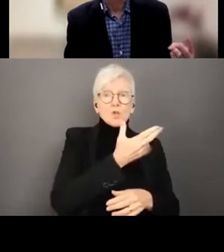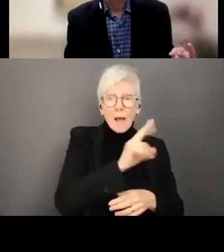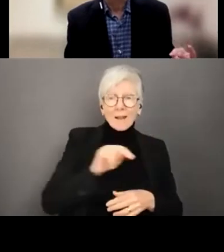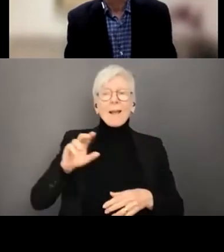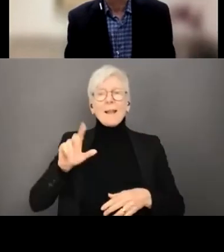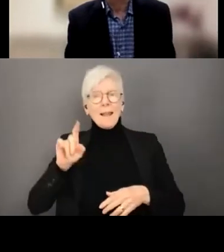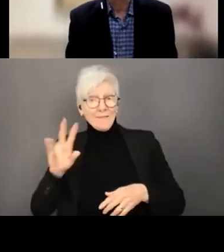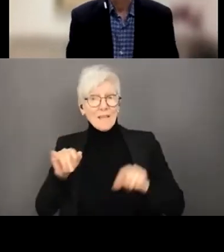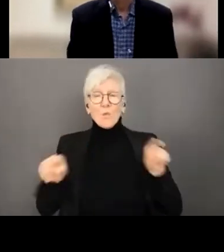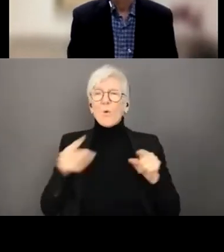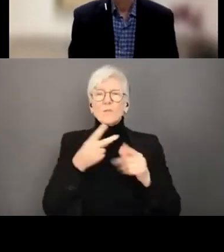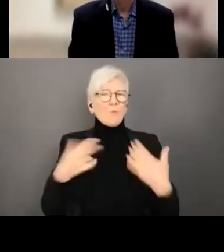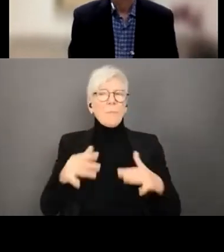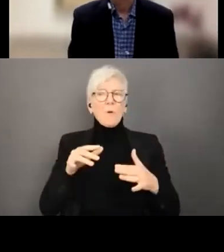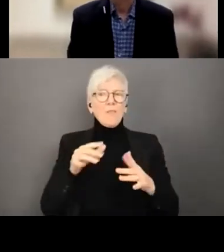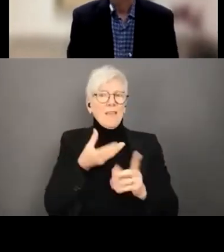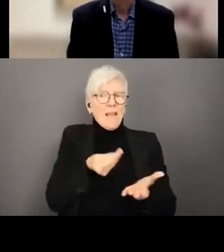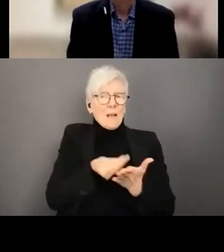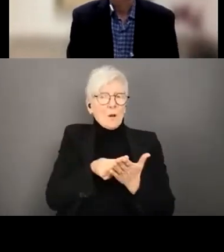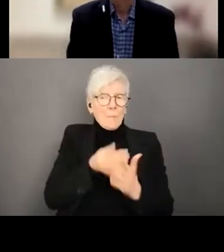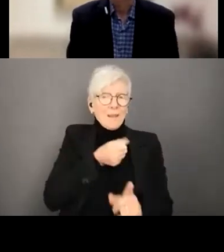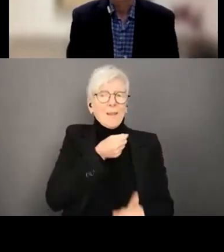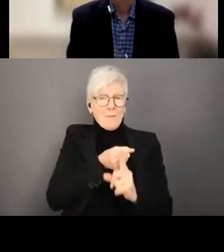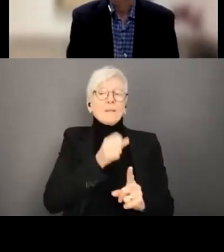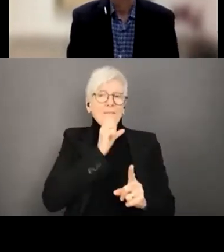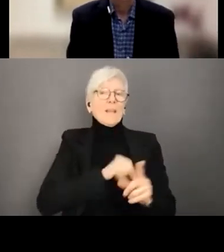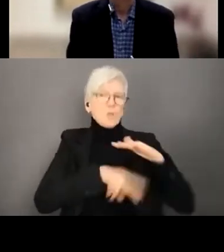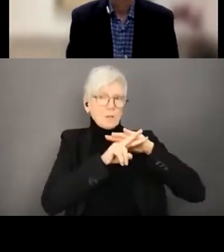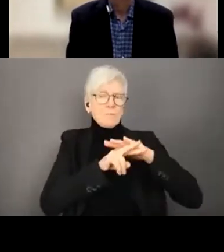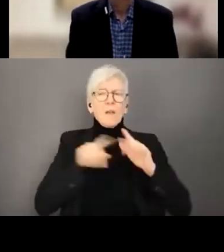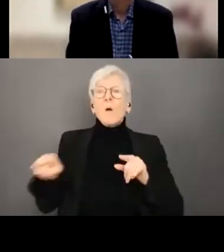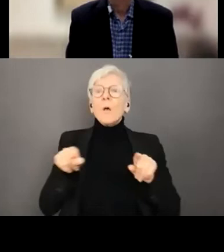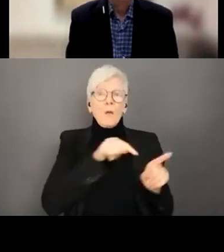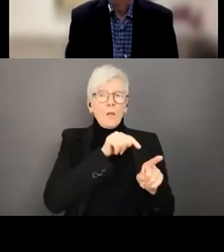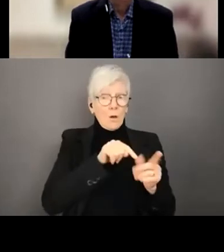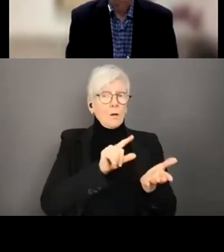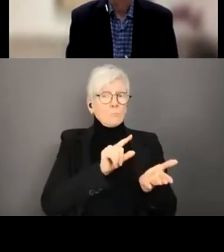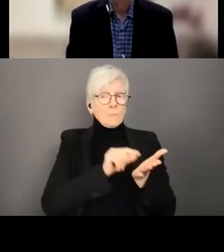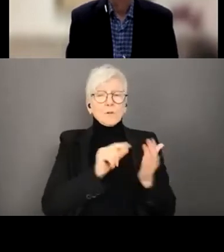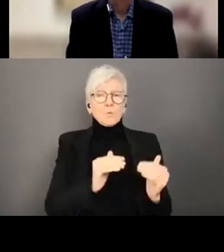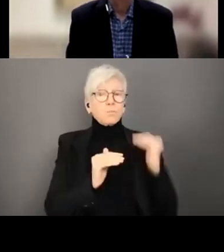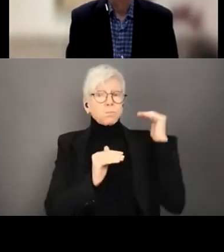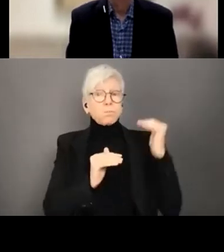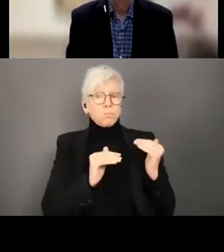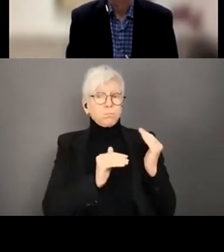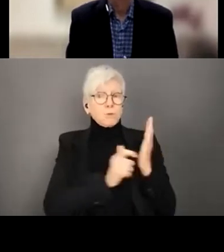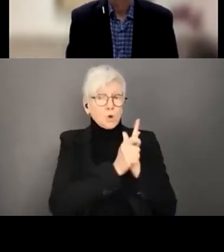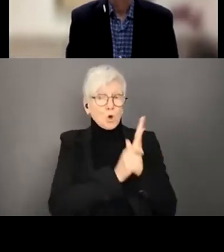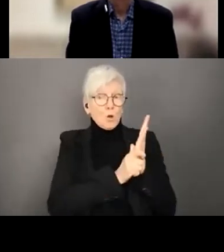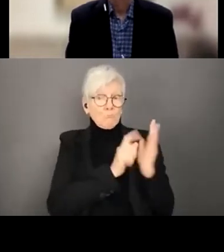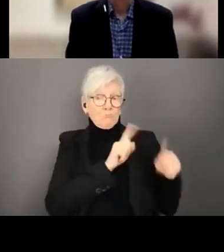the economic impact. And it was very well done. It was published in a very high impact journal just in the last couple of years.